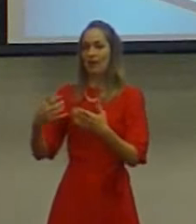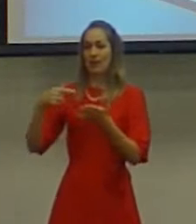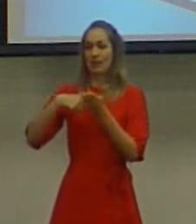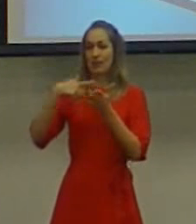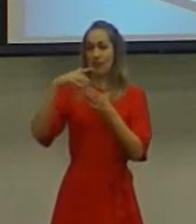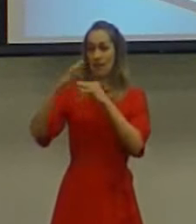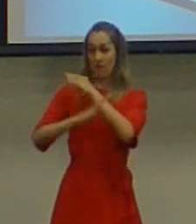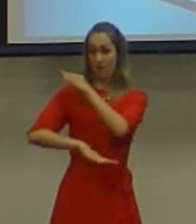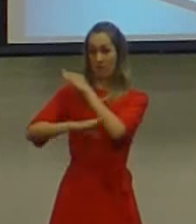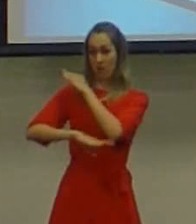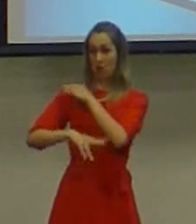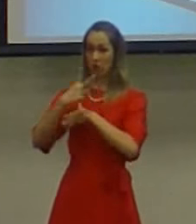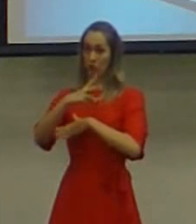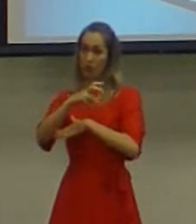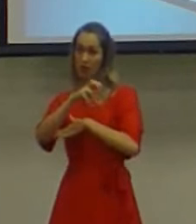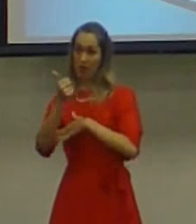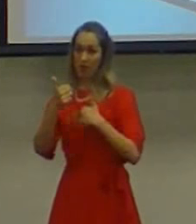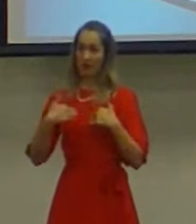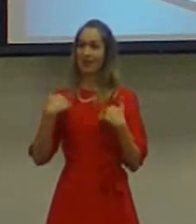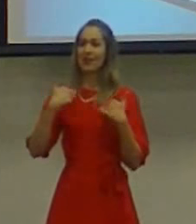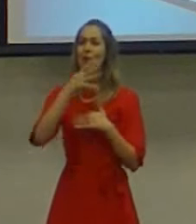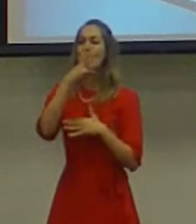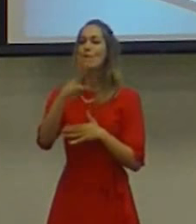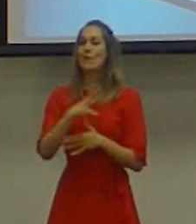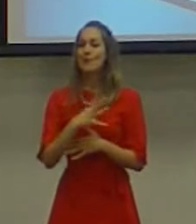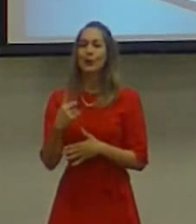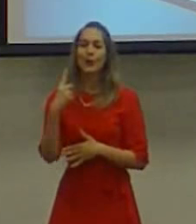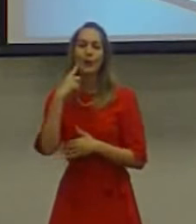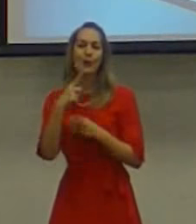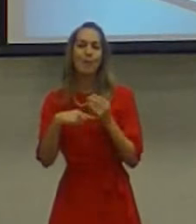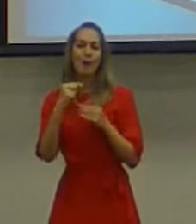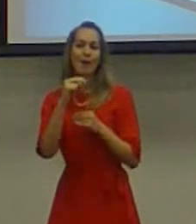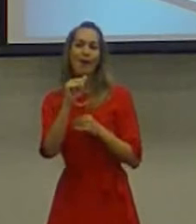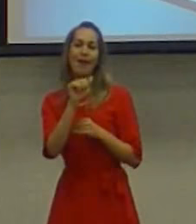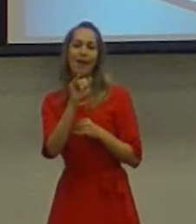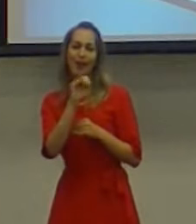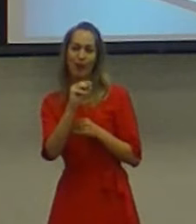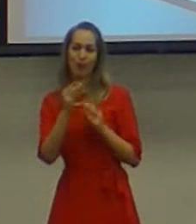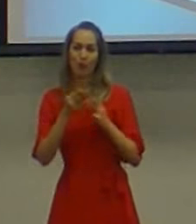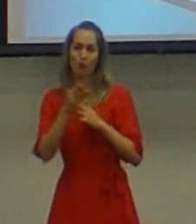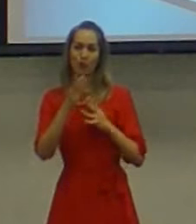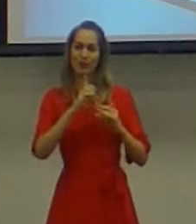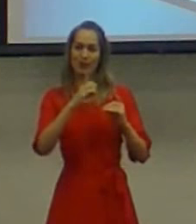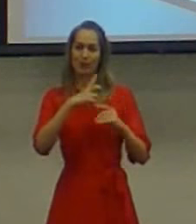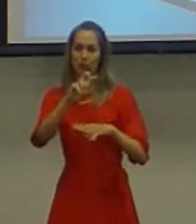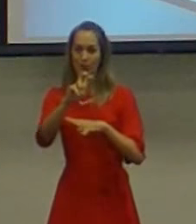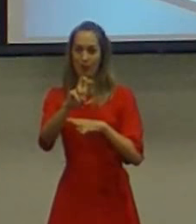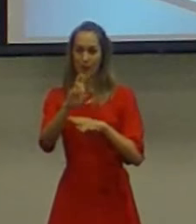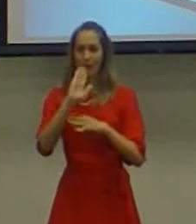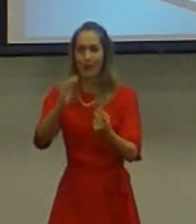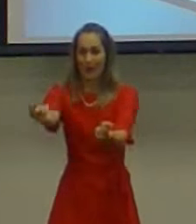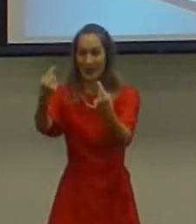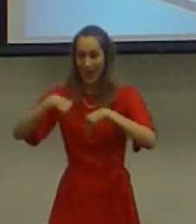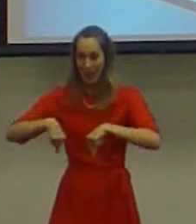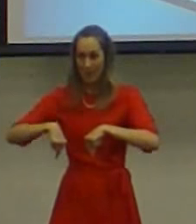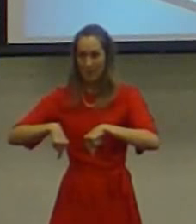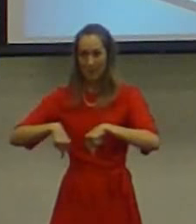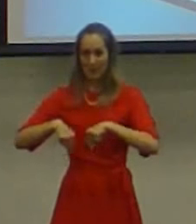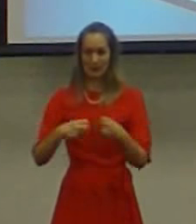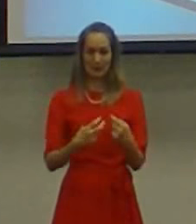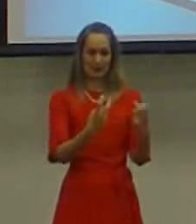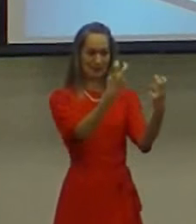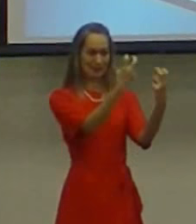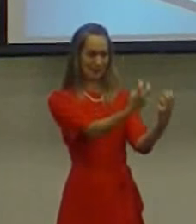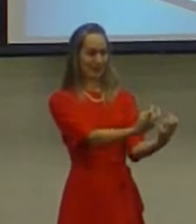fall, 2 other young ladies who heard about AIM through DiscipleTrips are coming, and they will sit in these seats.